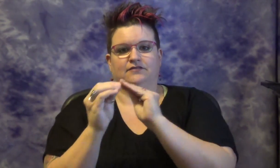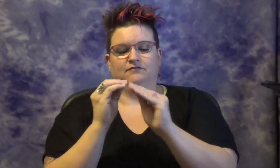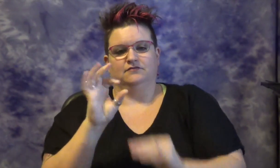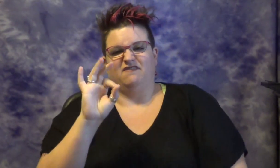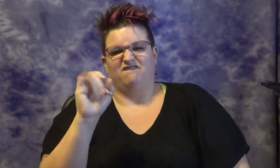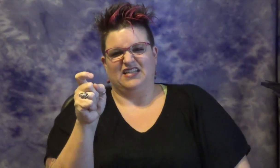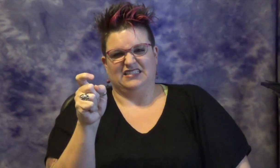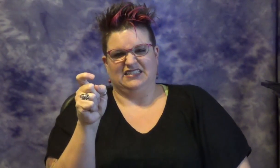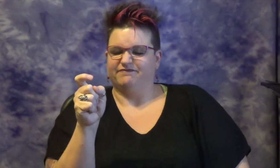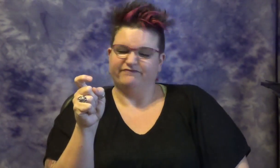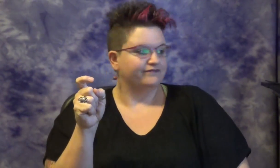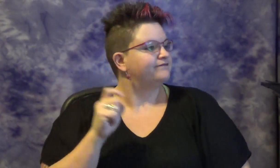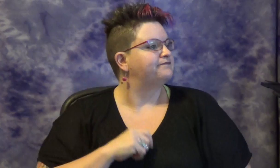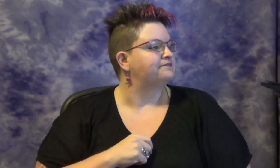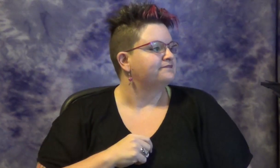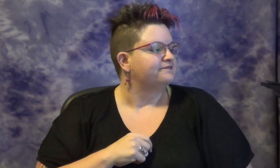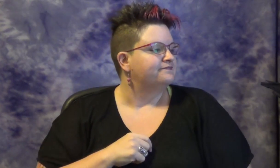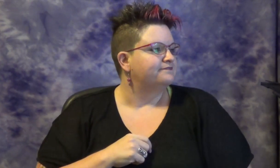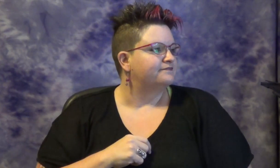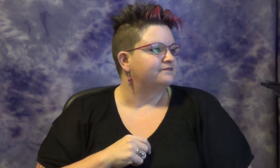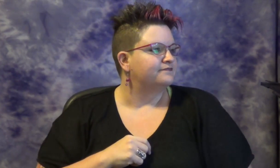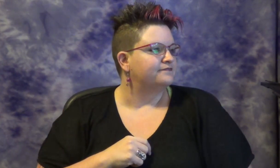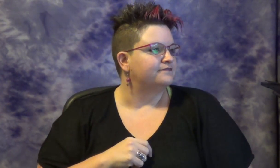They feel like deaf people need to be fixed.